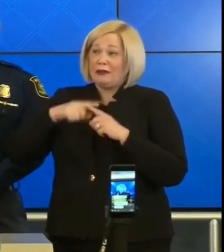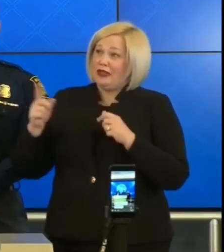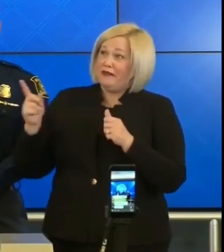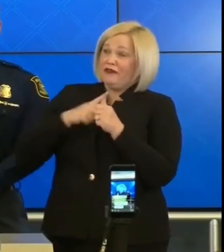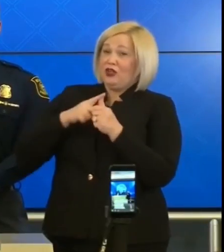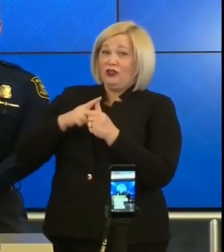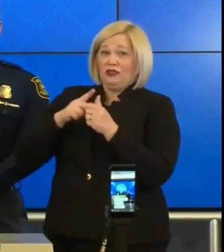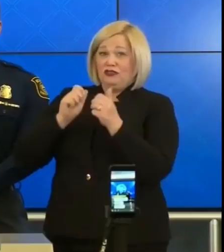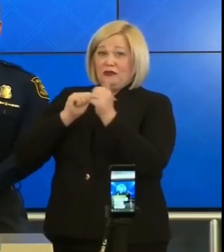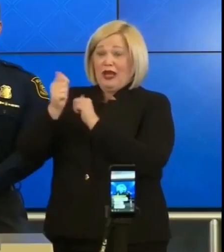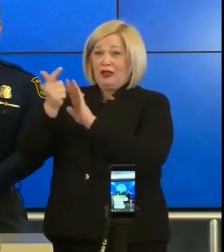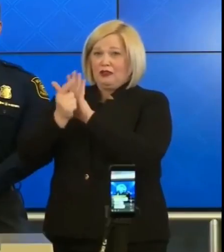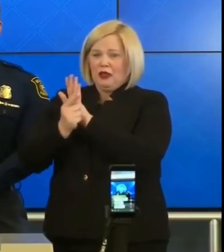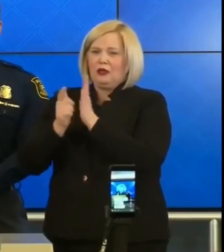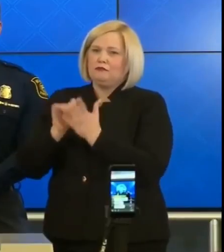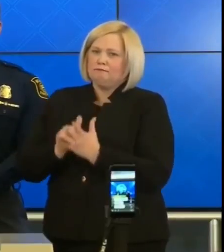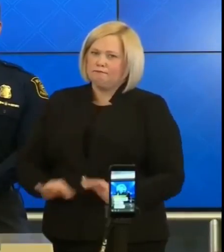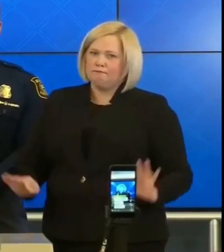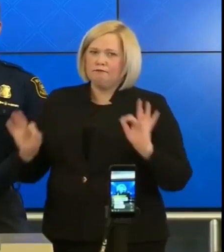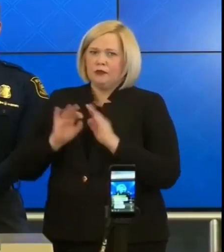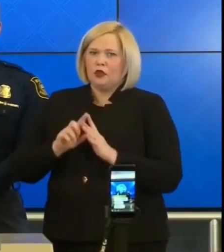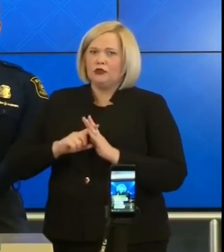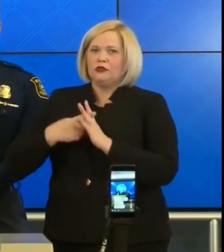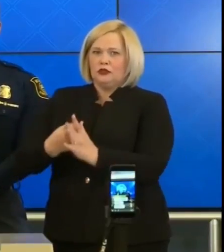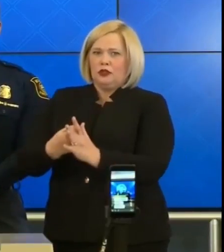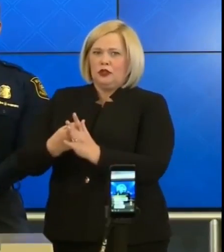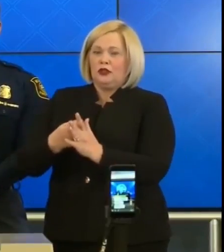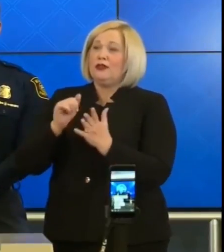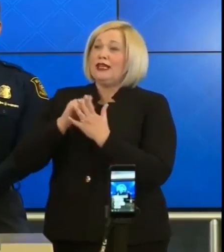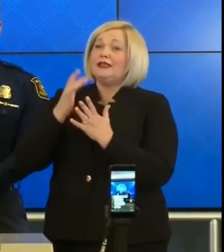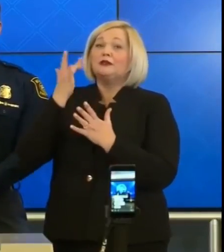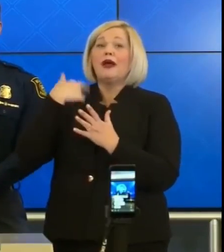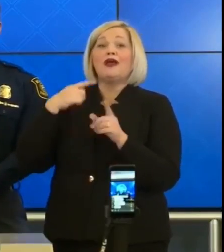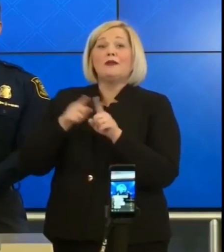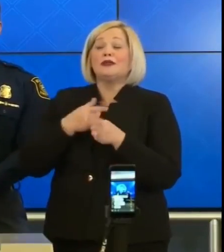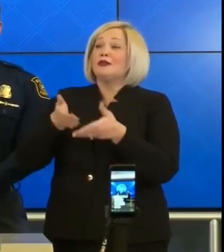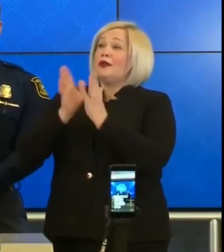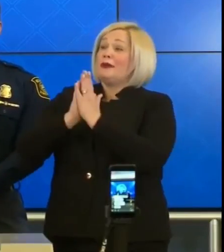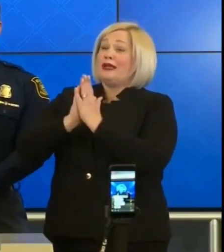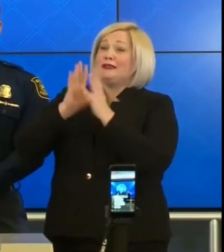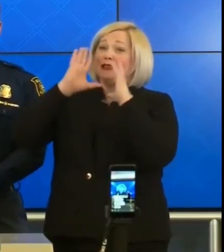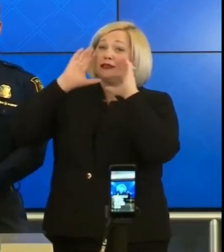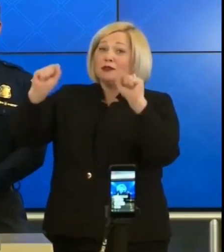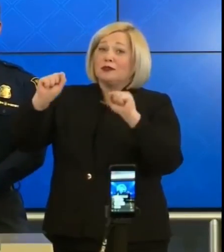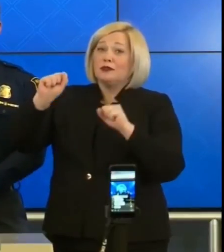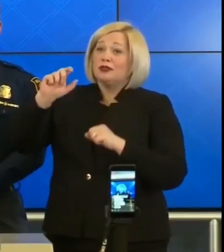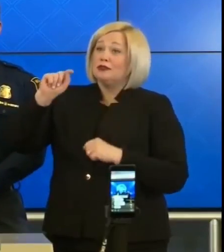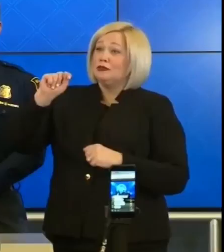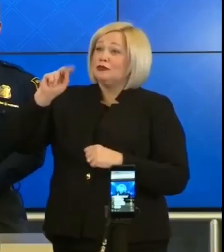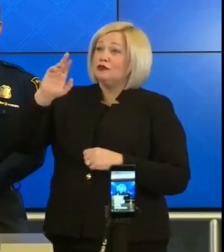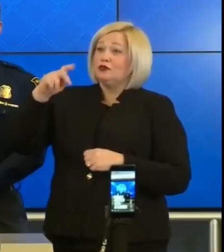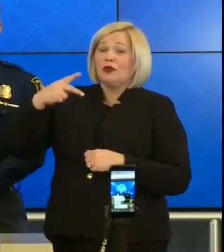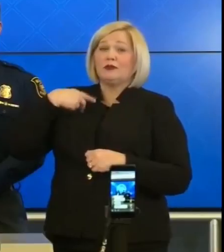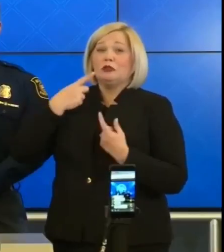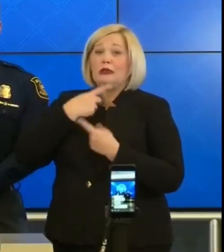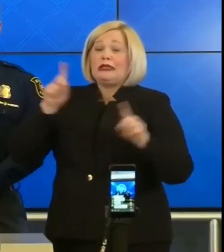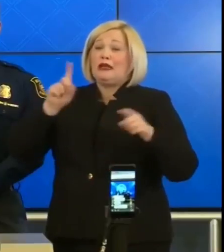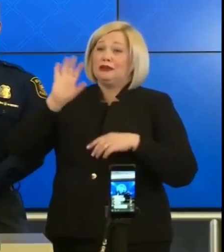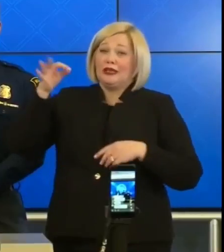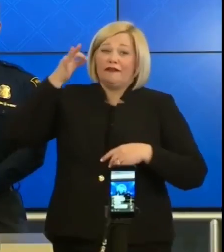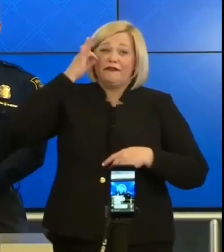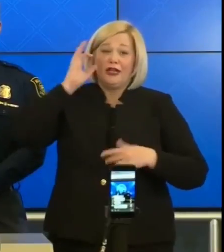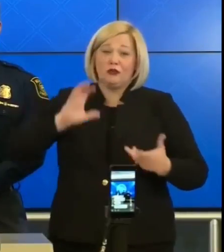important start. That's why I'm also calling on President Trump to declare a federal disaster, which would